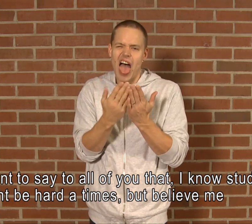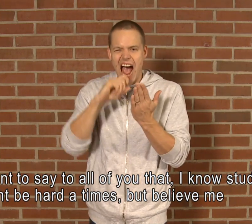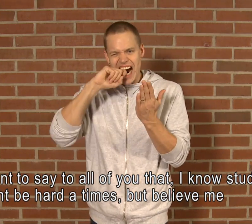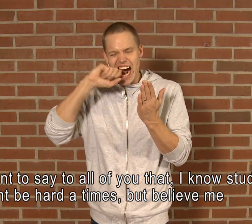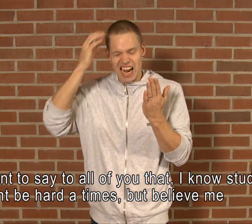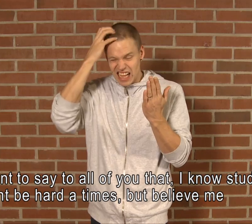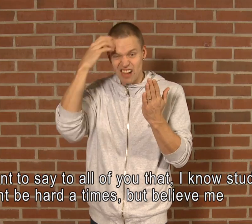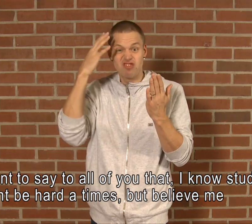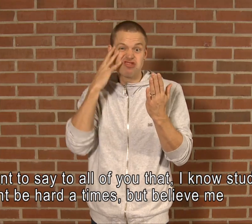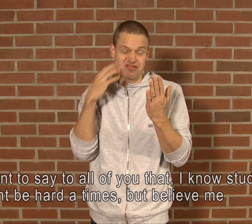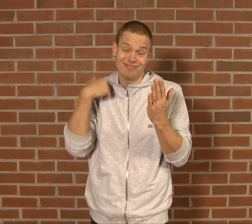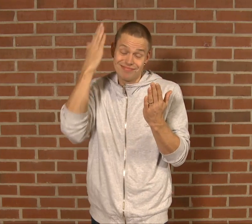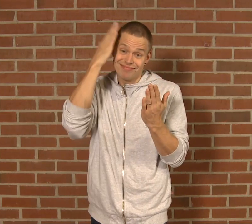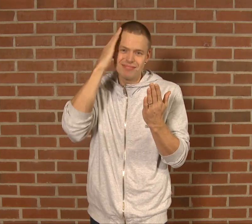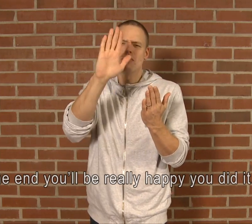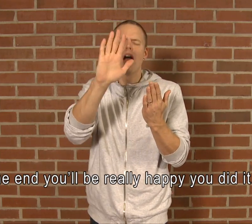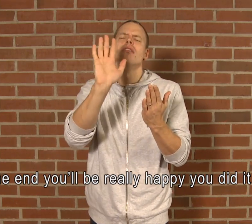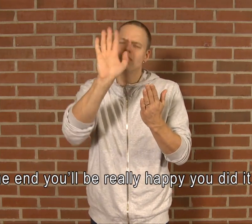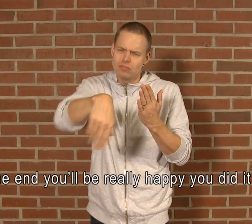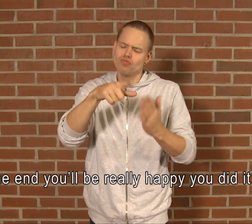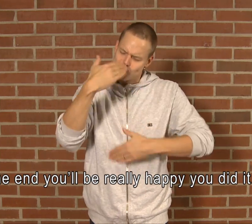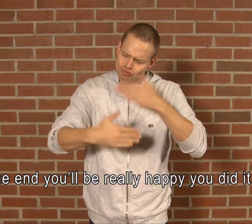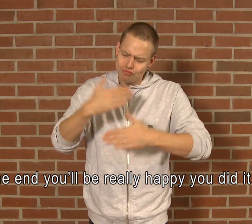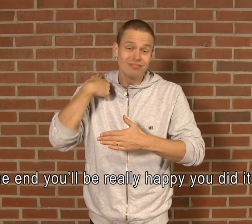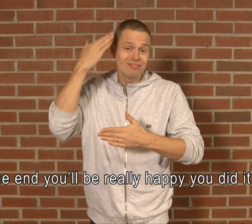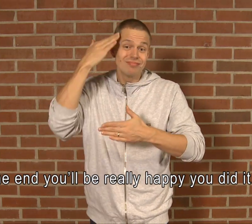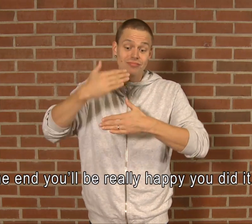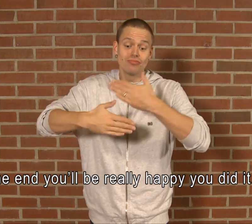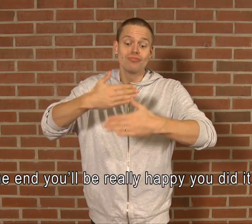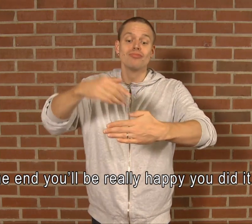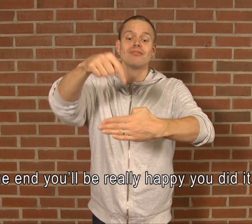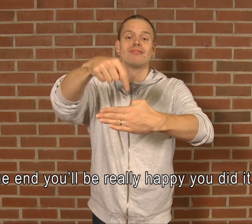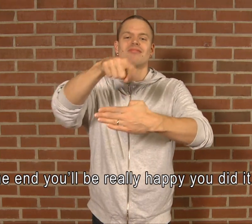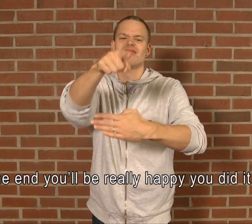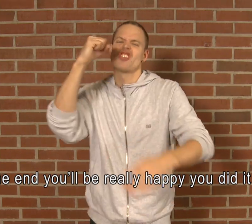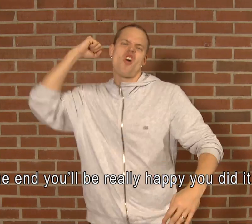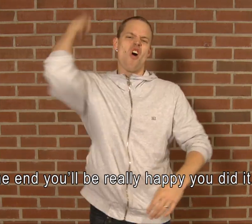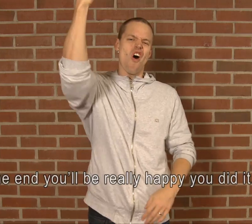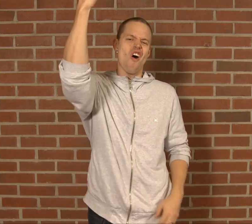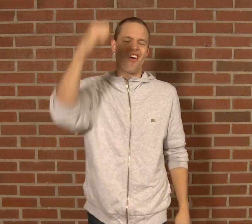I've been weary in the air Smells like victory Smells like victory